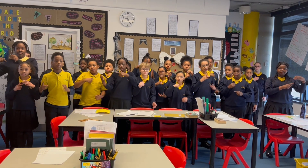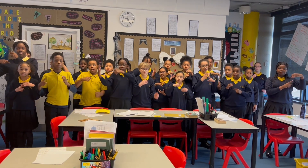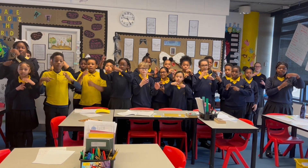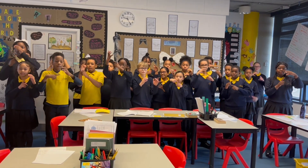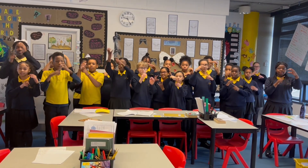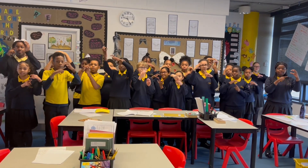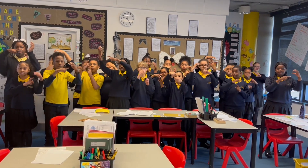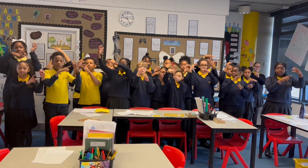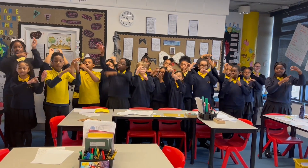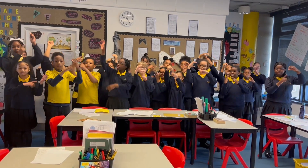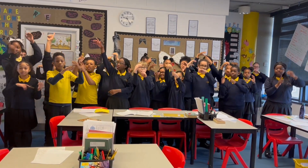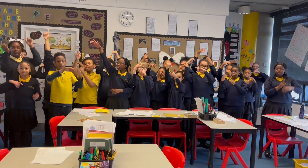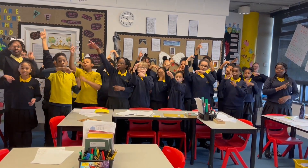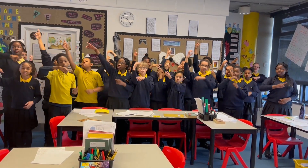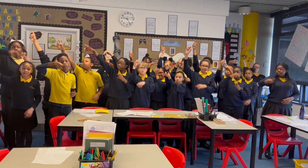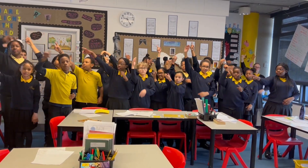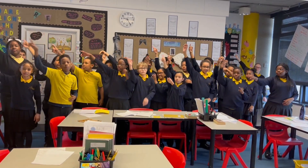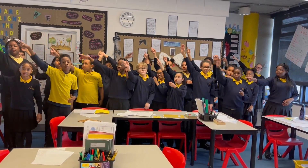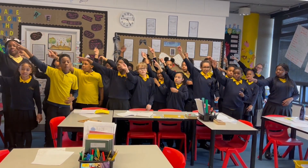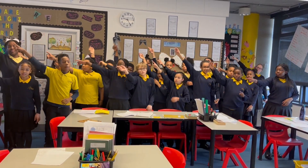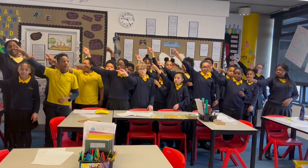Hot air balloon that could go to space.